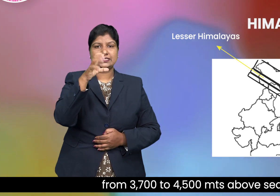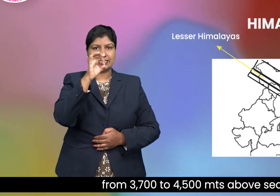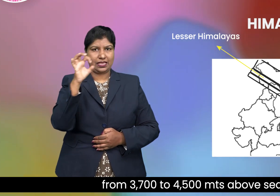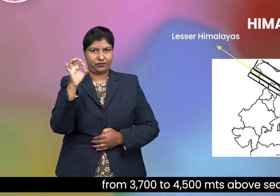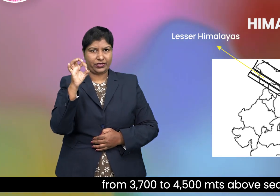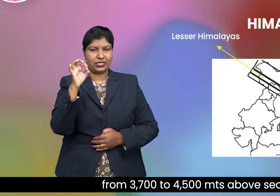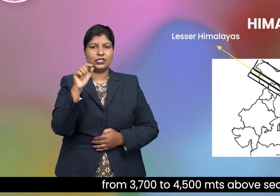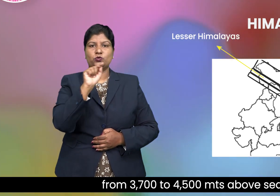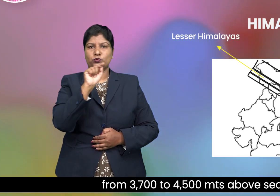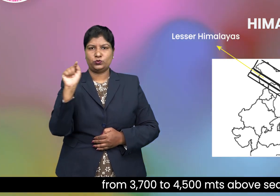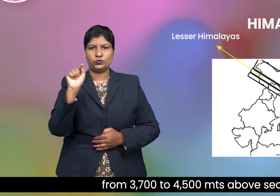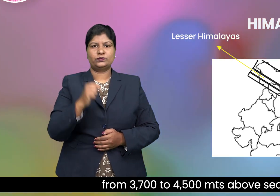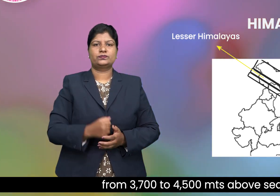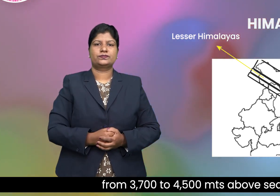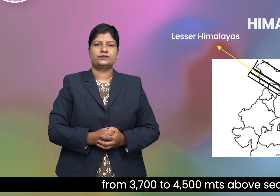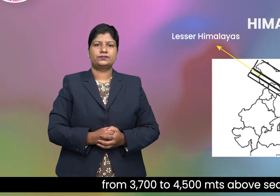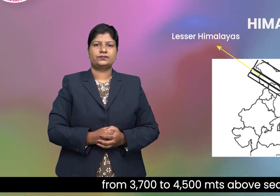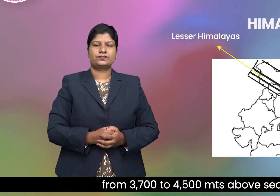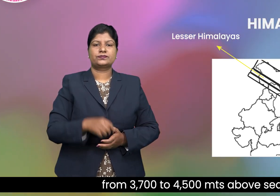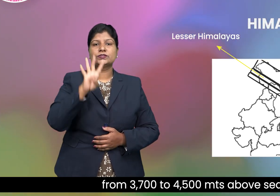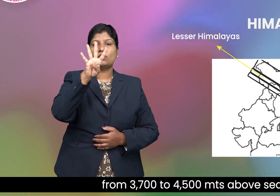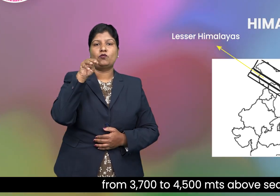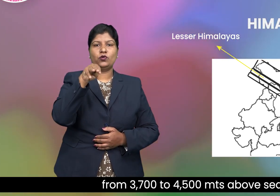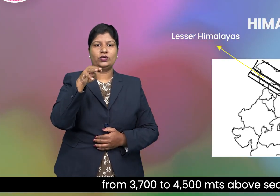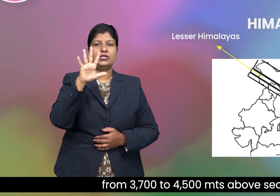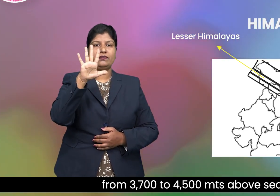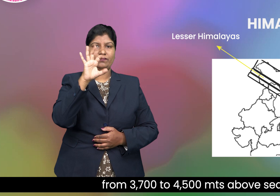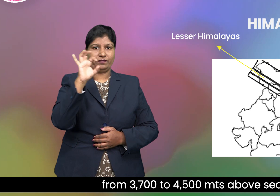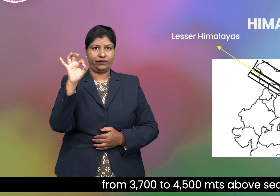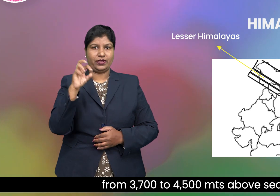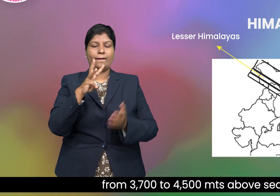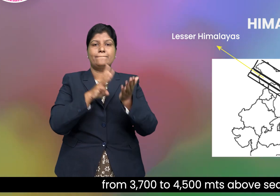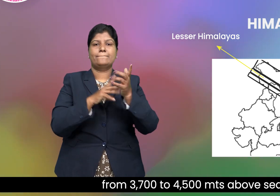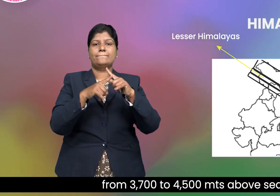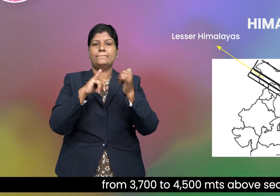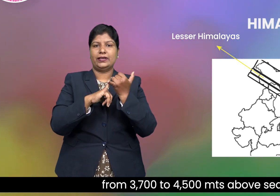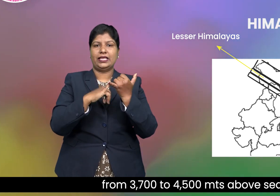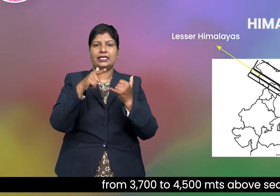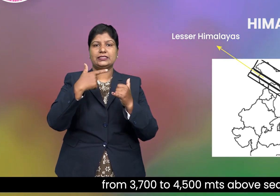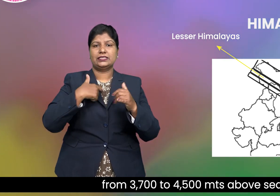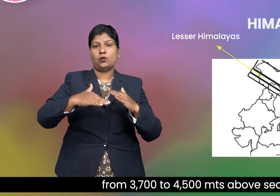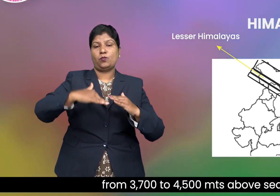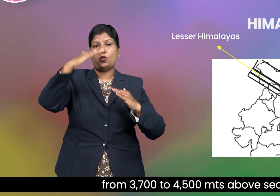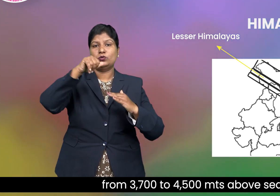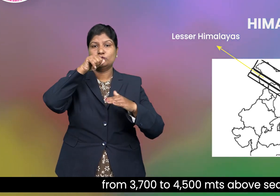to 4,520 500 meters above sea level